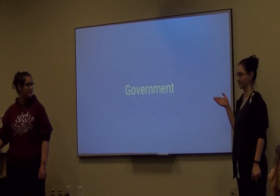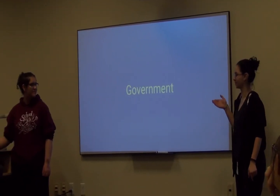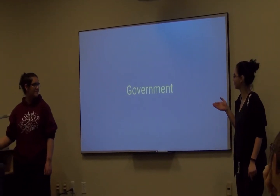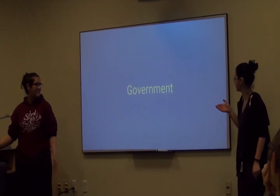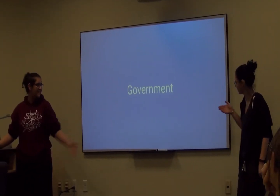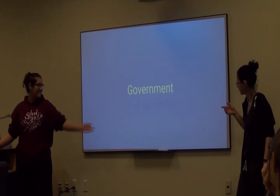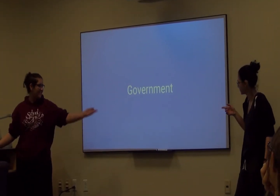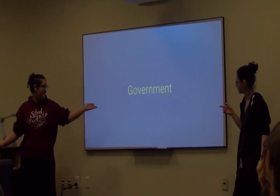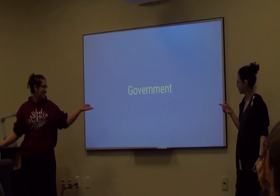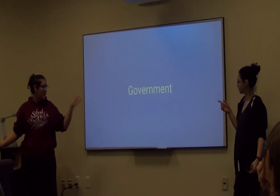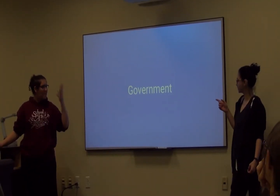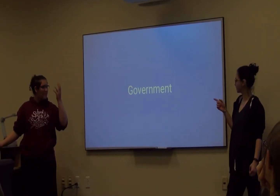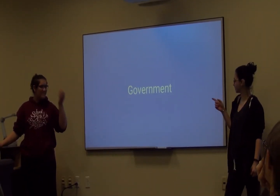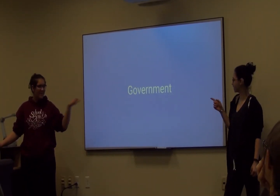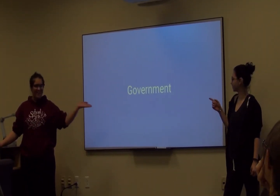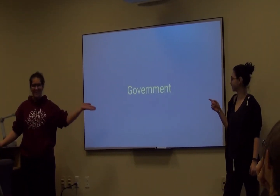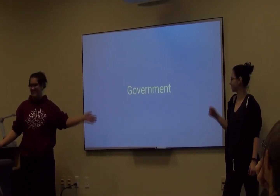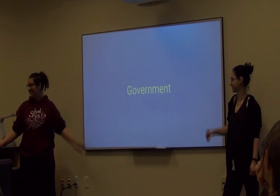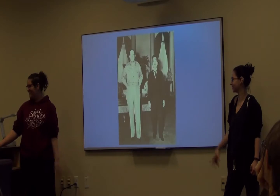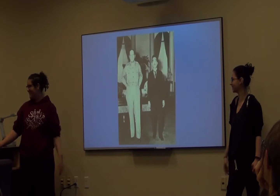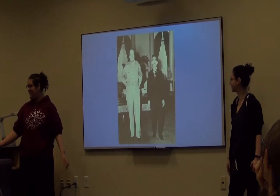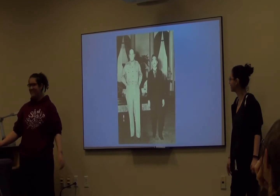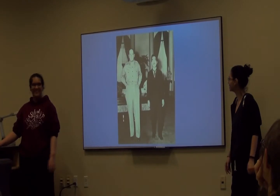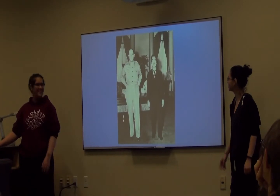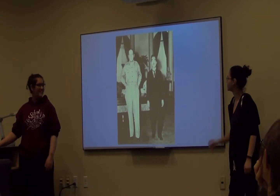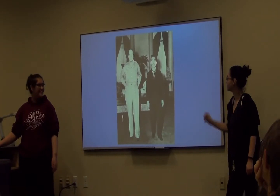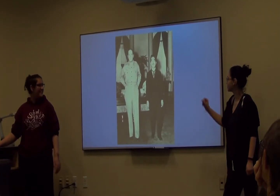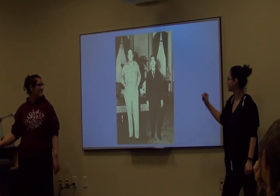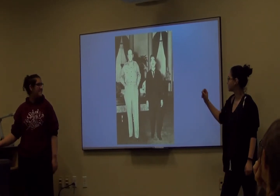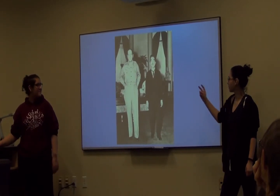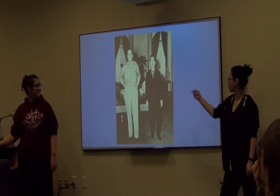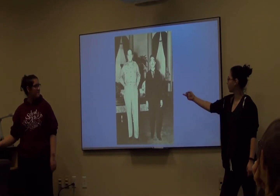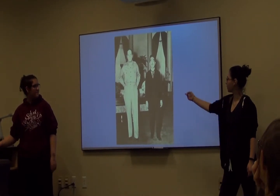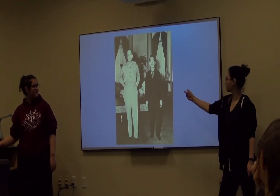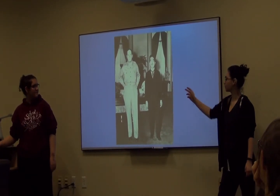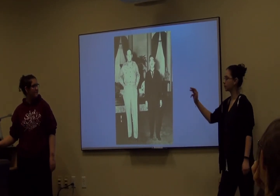So the government in post-World War II Japan, beautiful slide, I know.